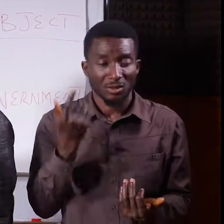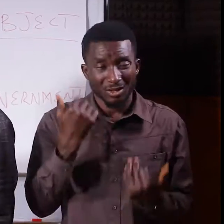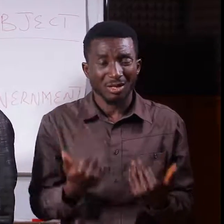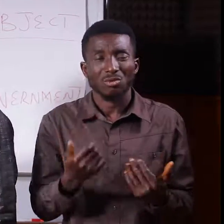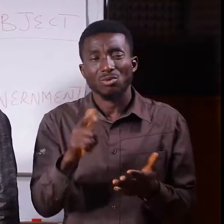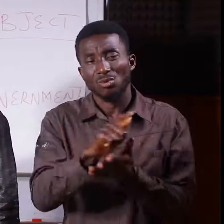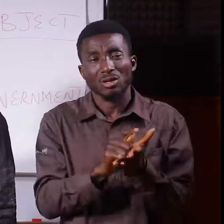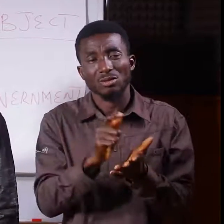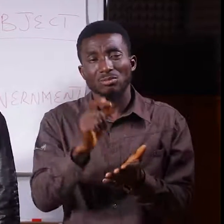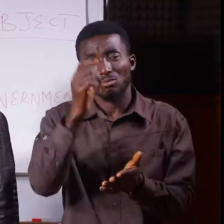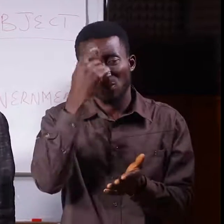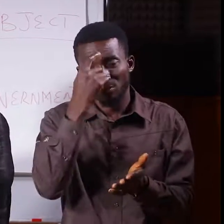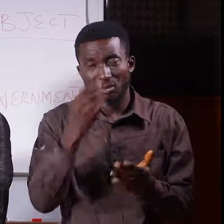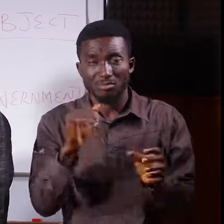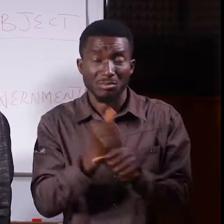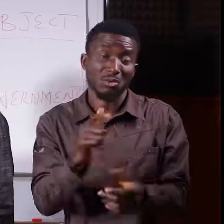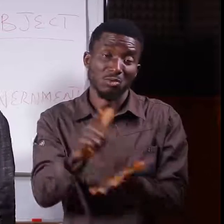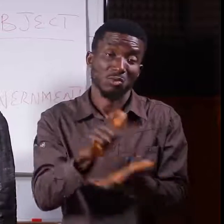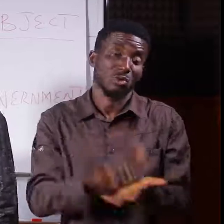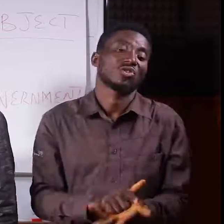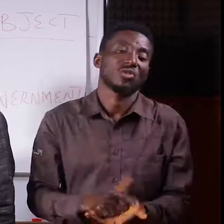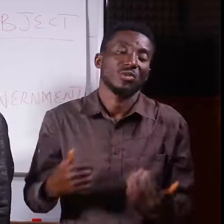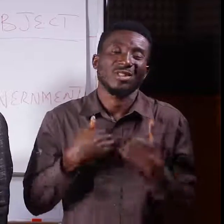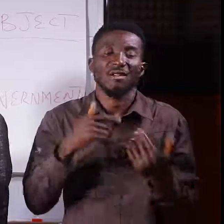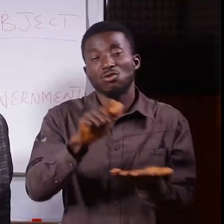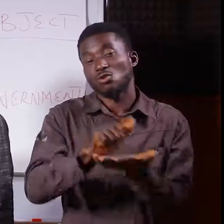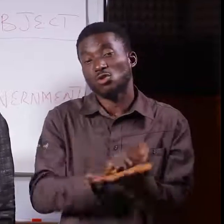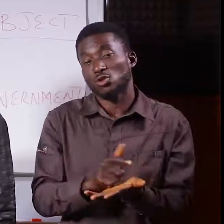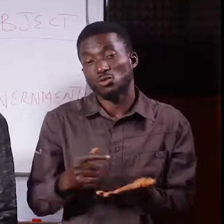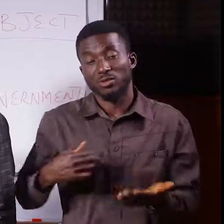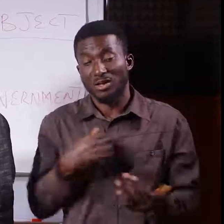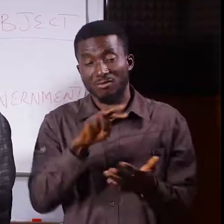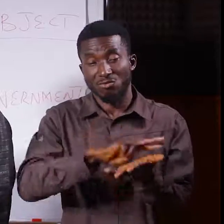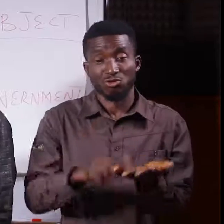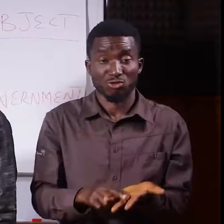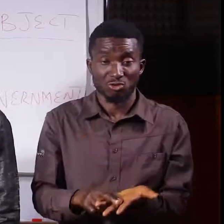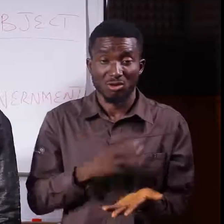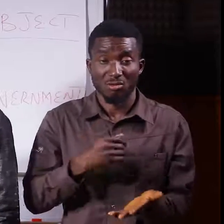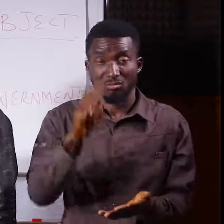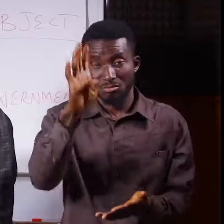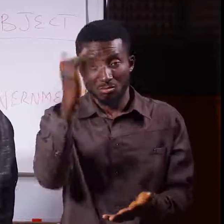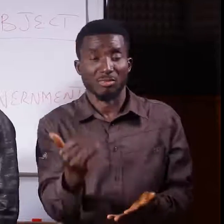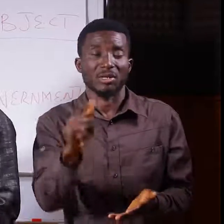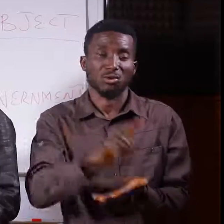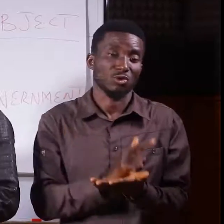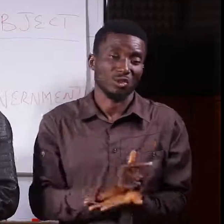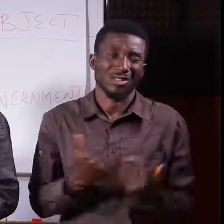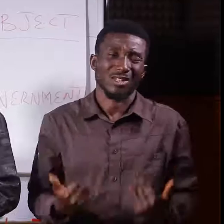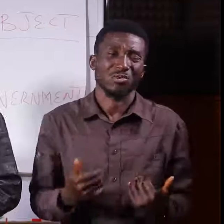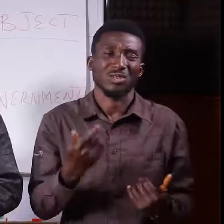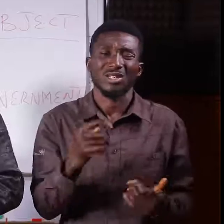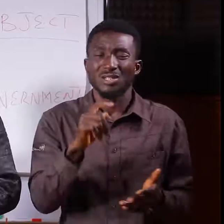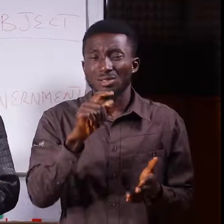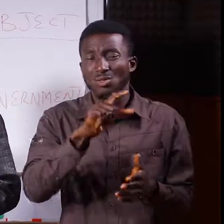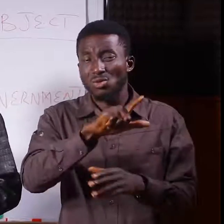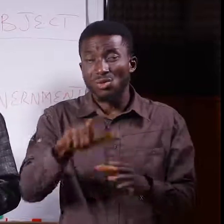government make bylaws. We have laws, we have rules and regulations, and we have bylaws. Now, local